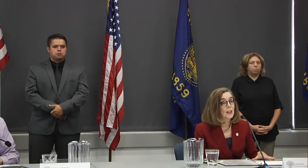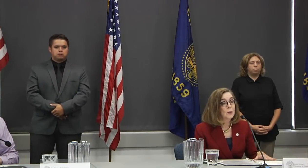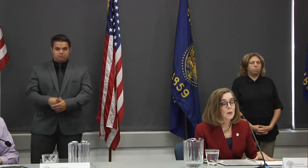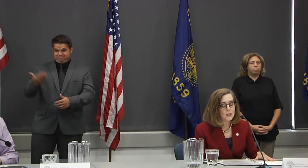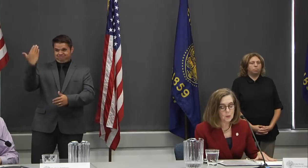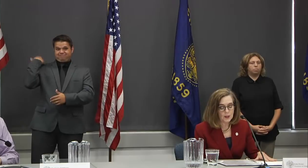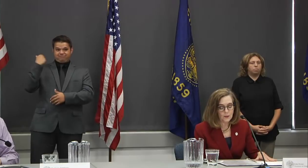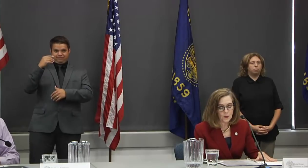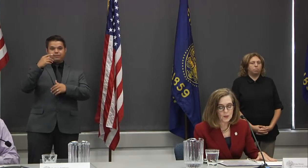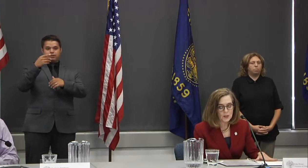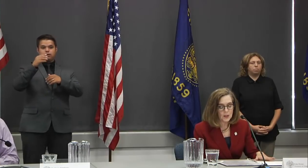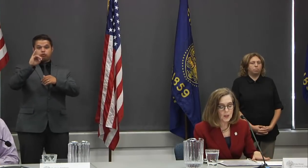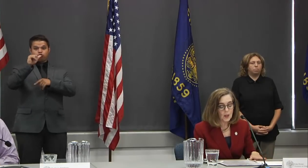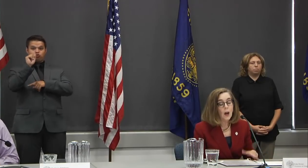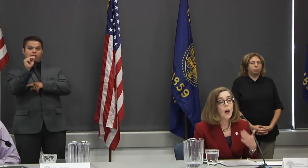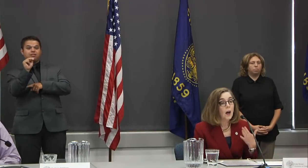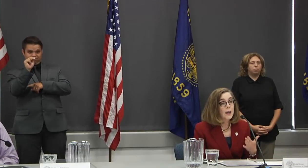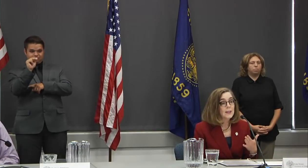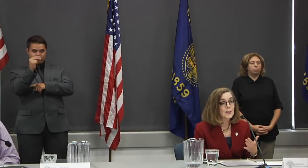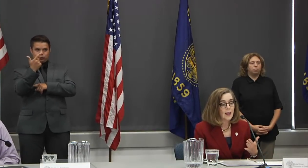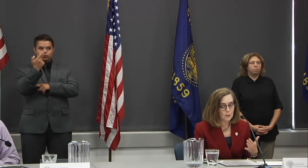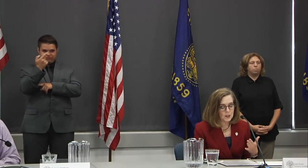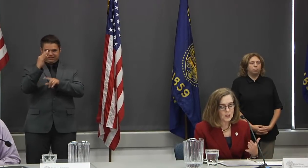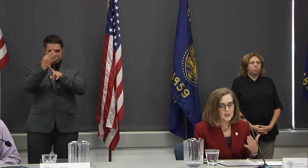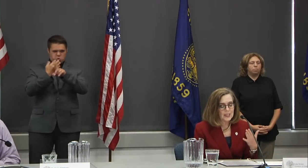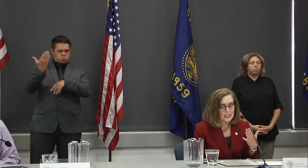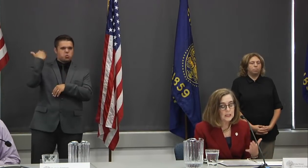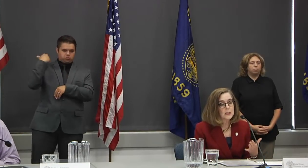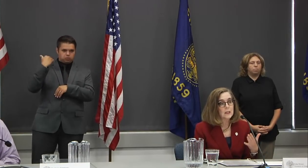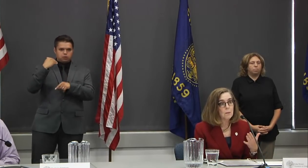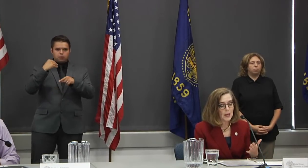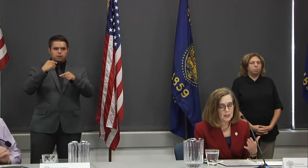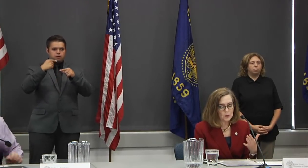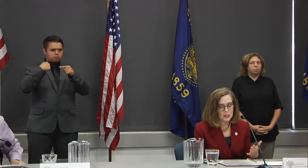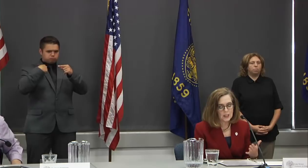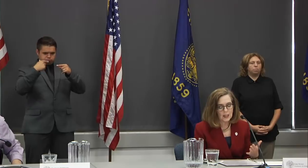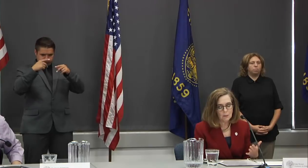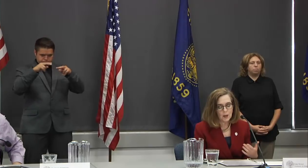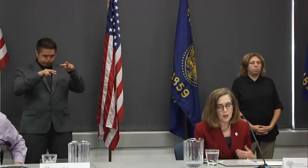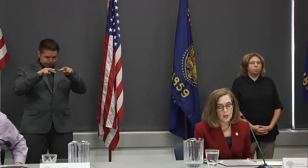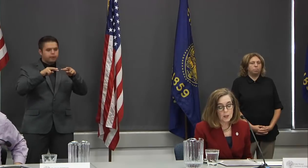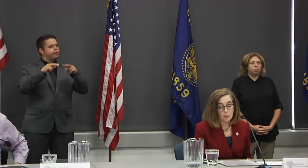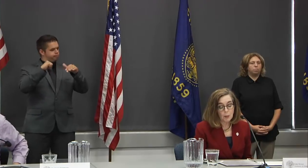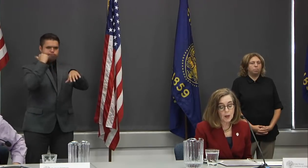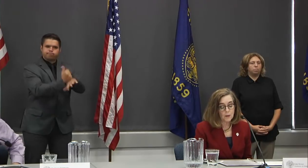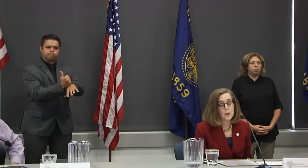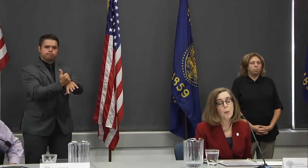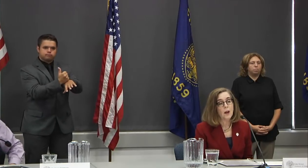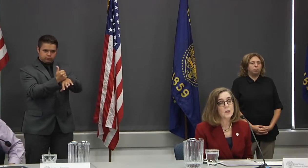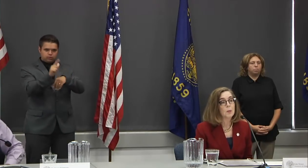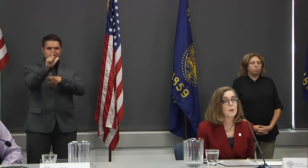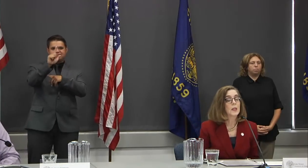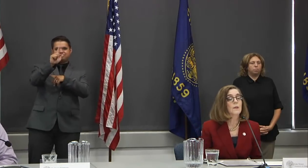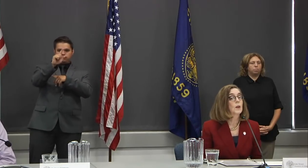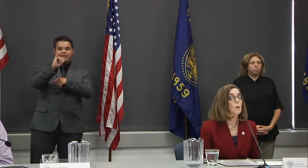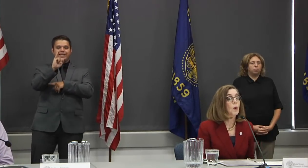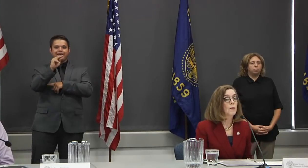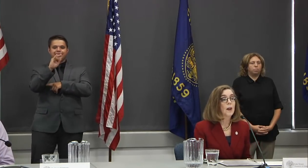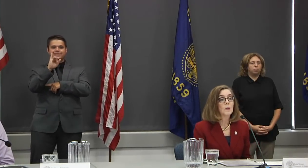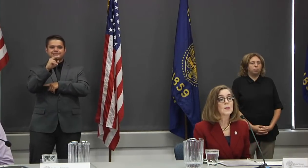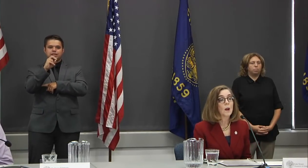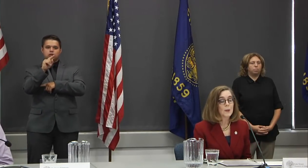on January 21st, I established the incident management team to prepare for the possibility of